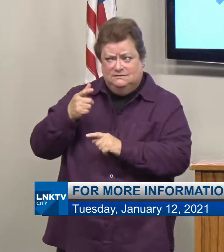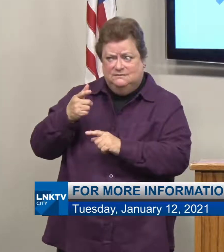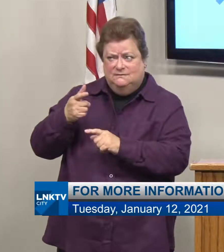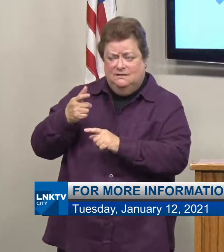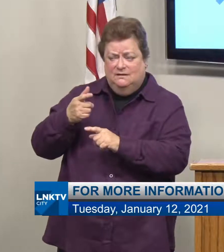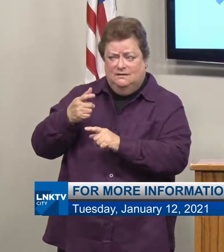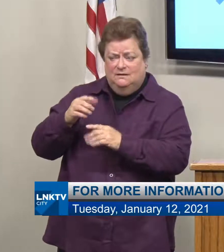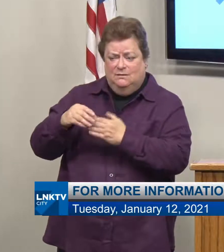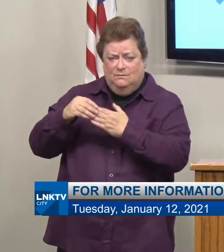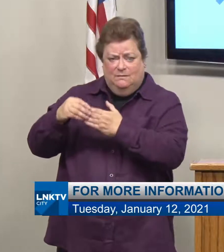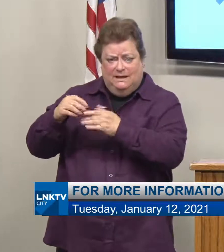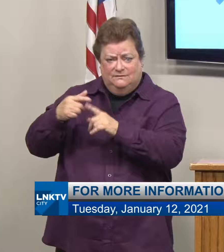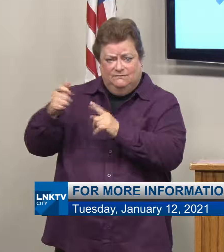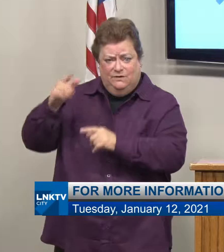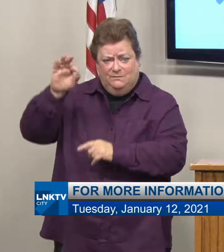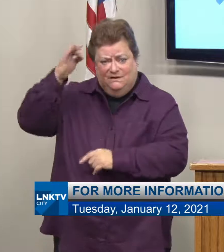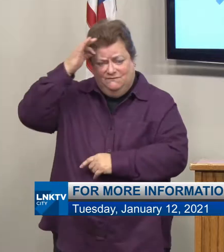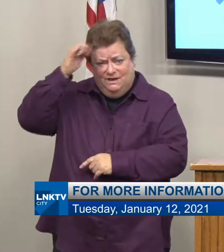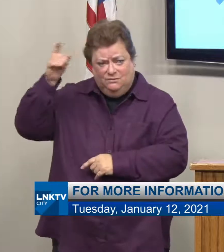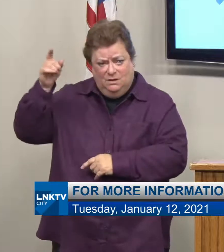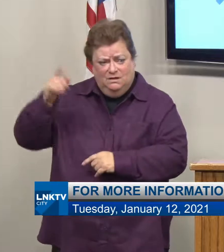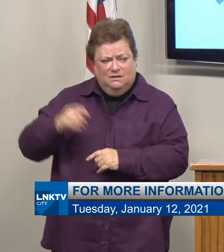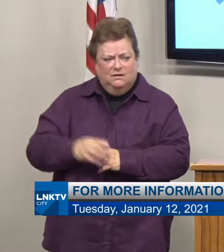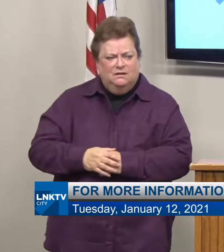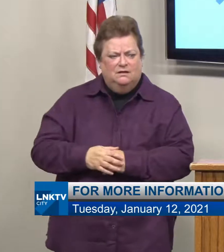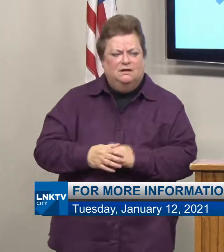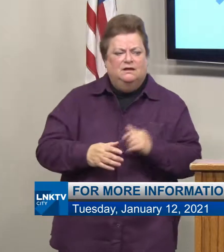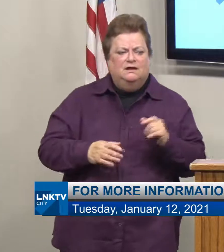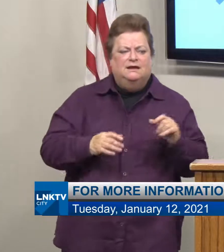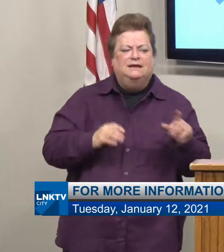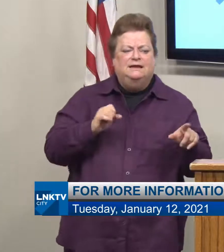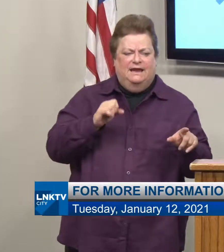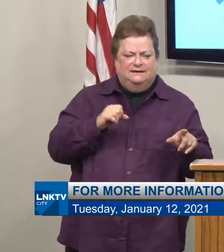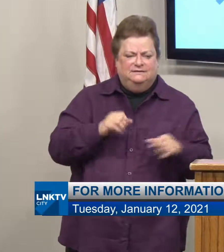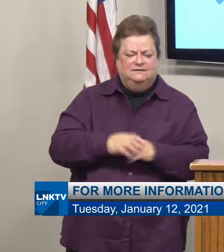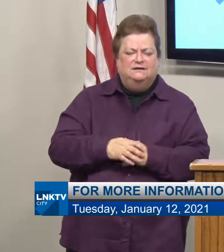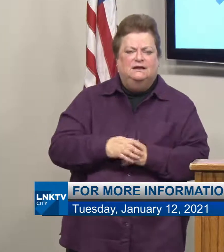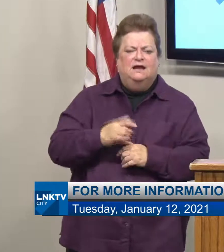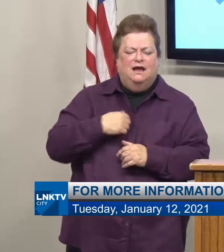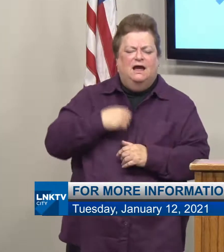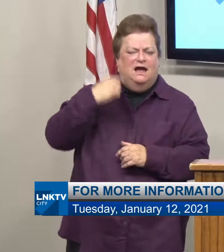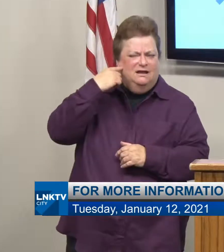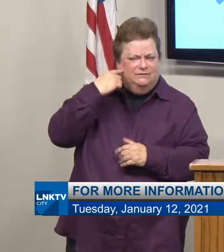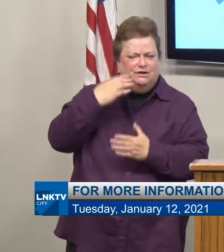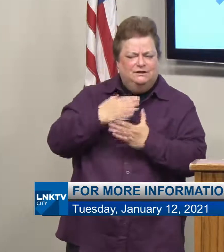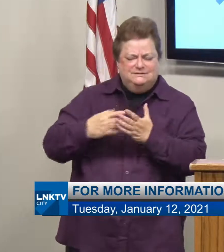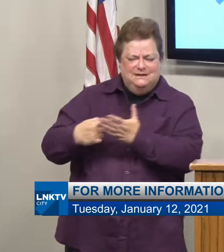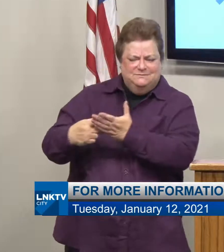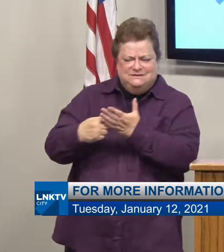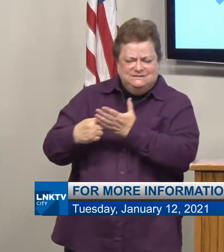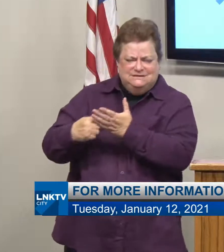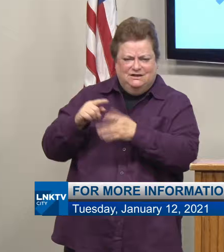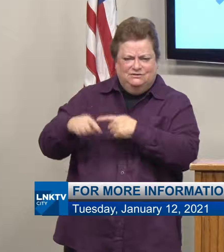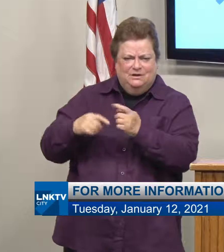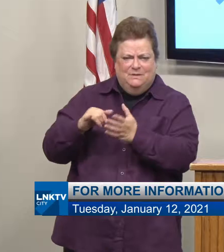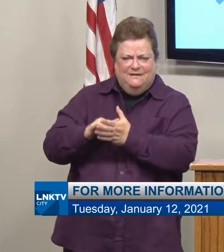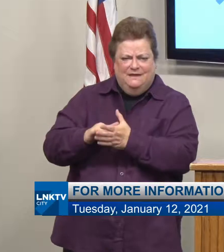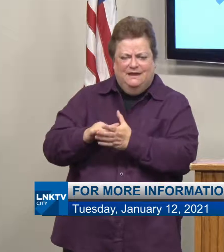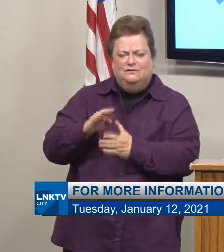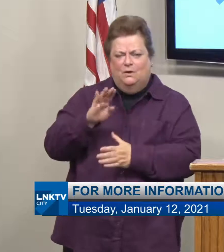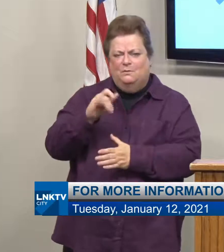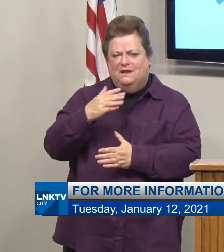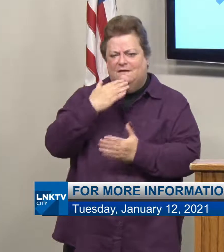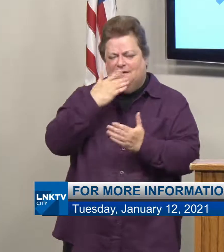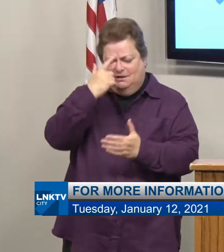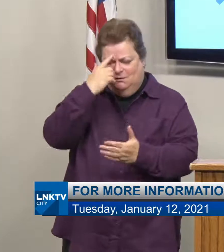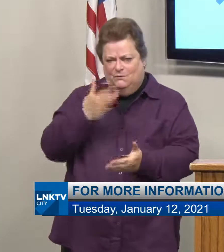recently issued? Yes, I heard there's been discussion about that going on. Bill, thank you for bringing